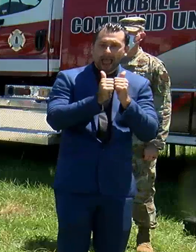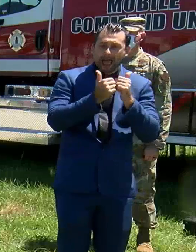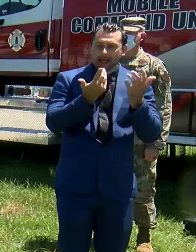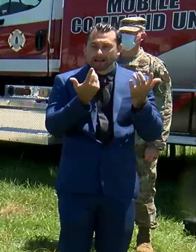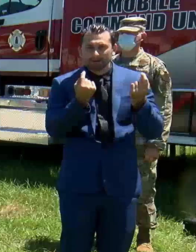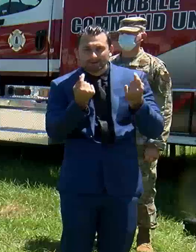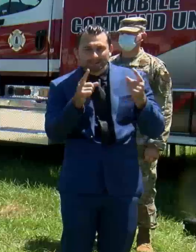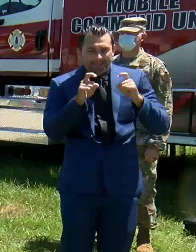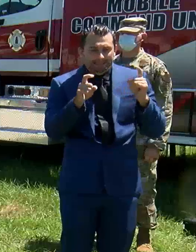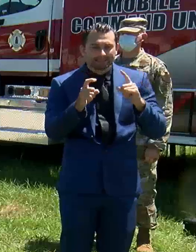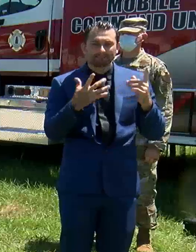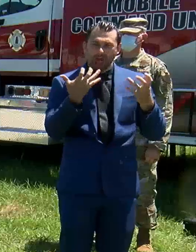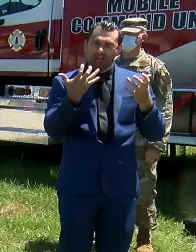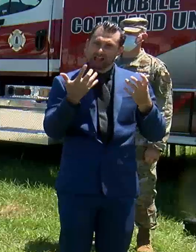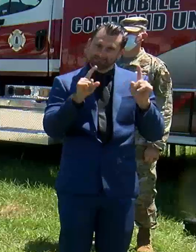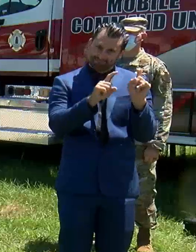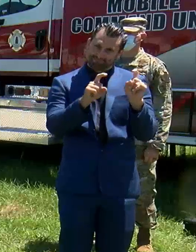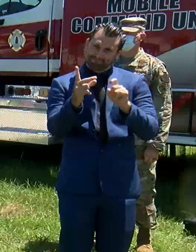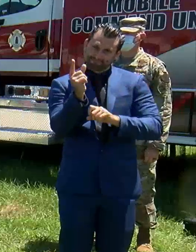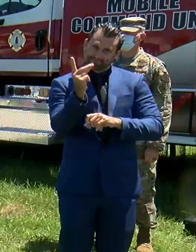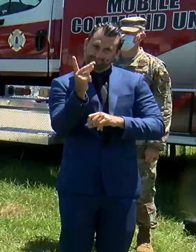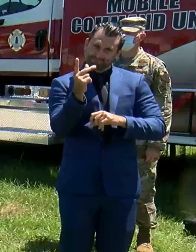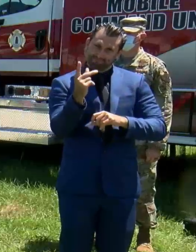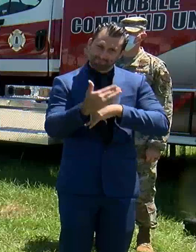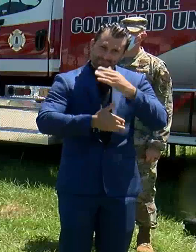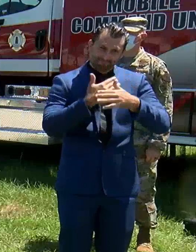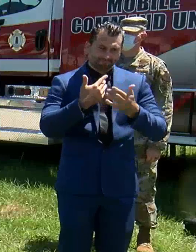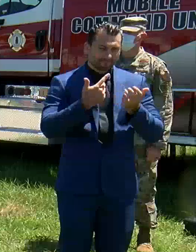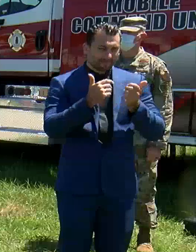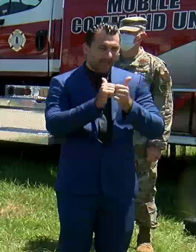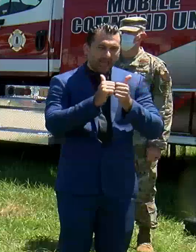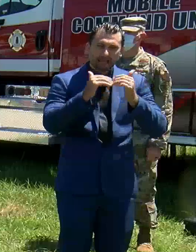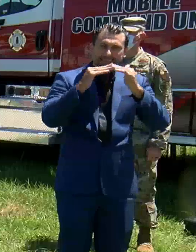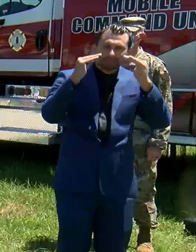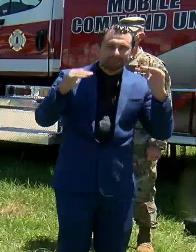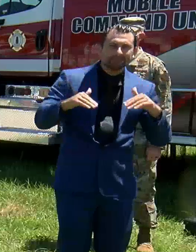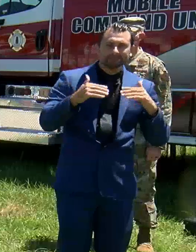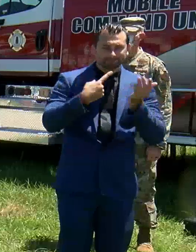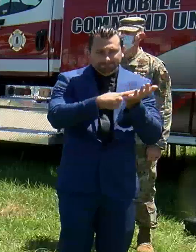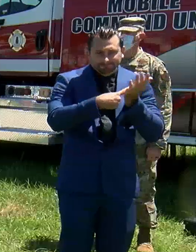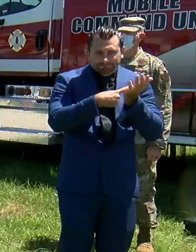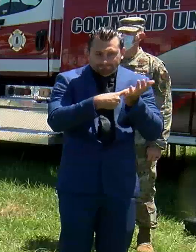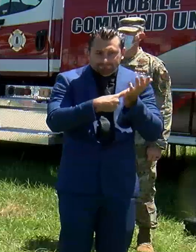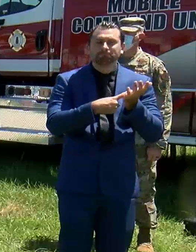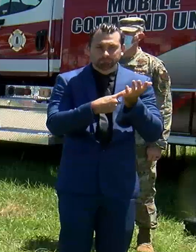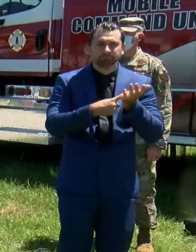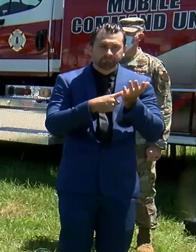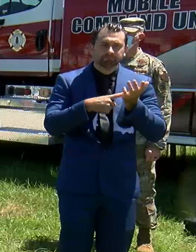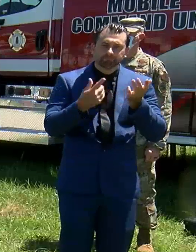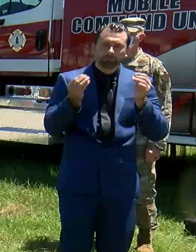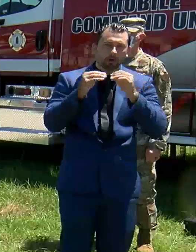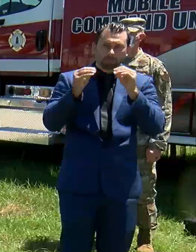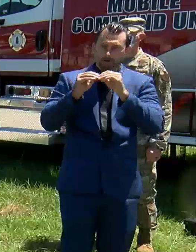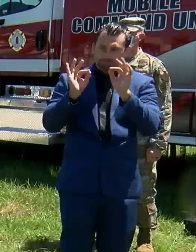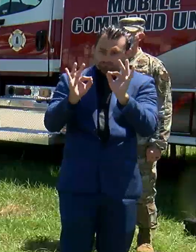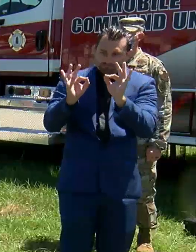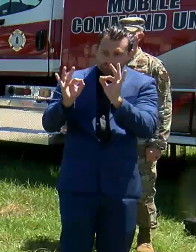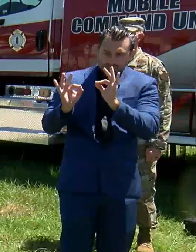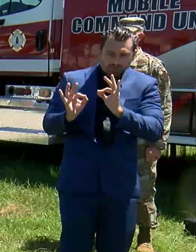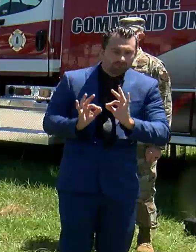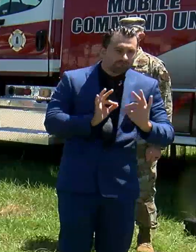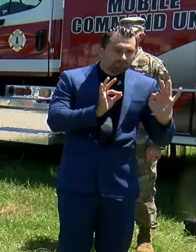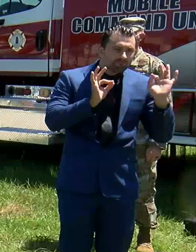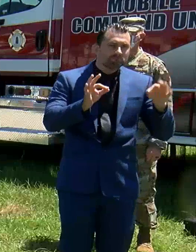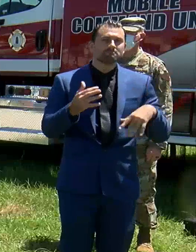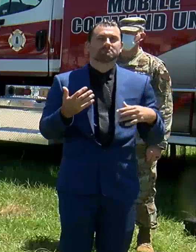labs exceeds the demand based on how many collection kits we're sending, based on how many collections we can gather in a day. And so we'll continue to make